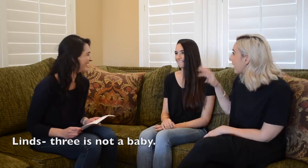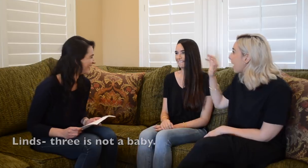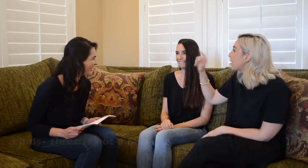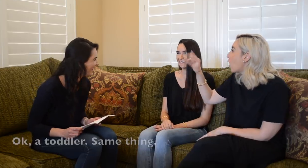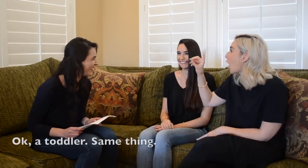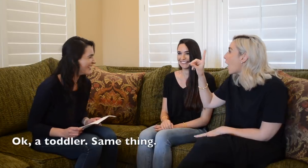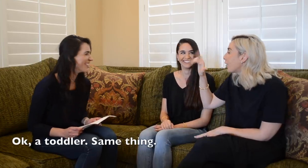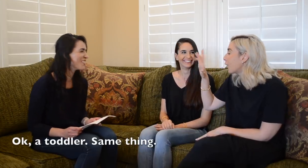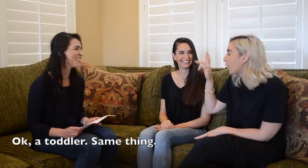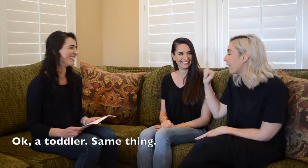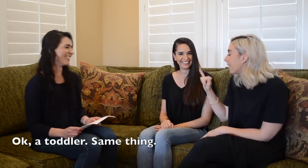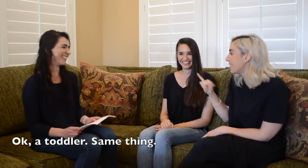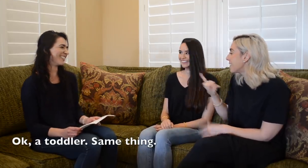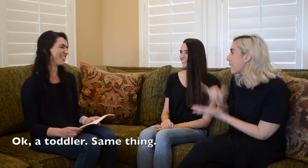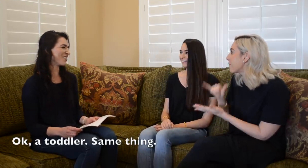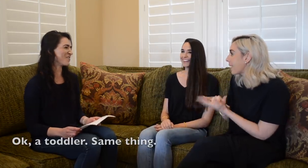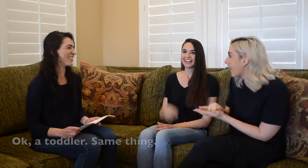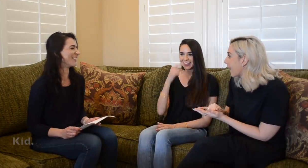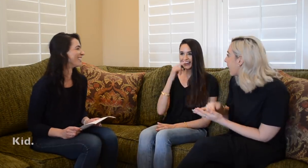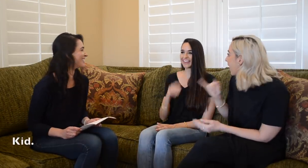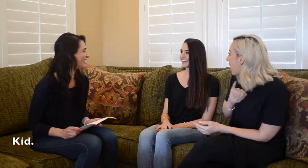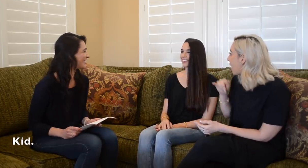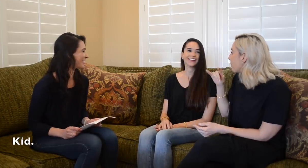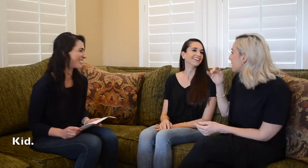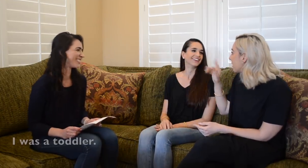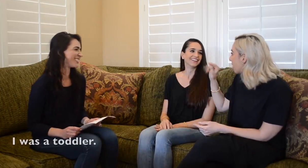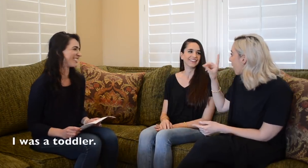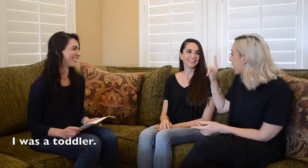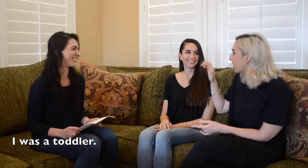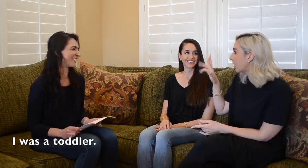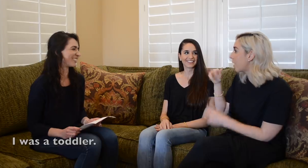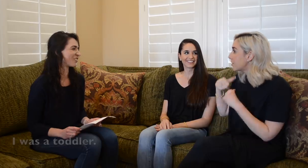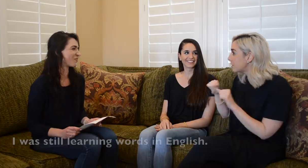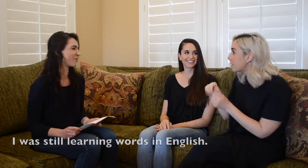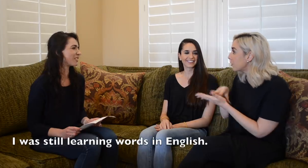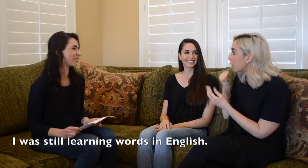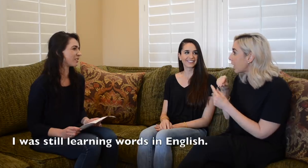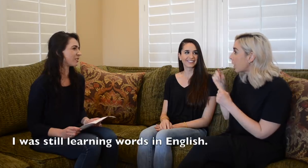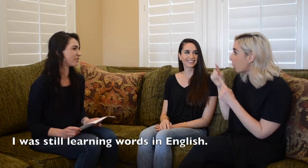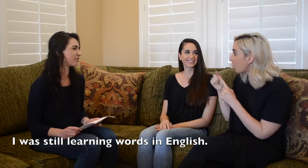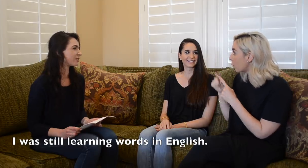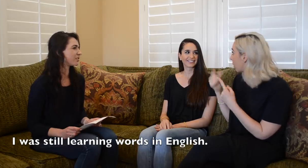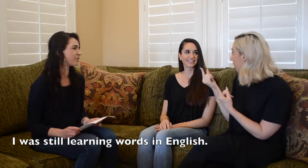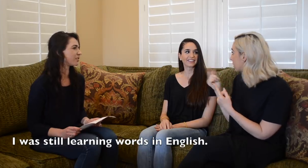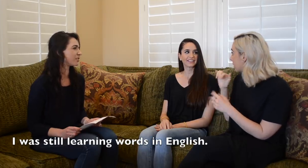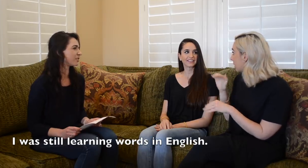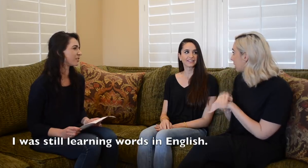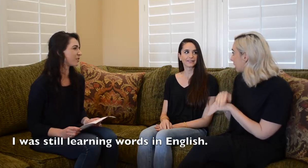a toddler. Same thing. A kid. I was a toddler. I was still learning words in